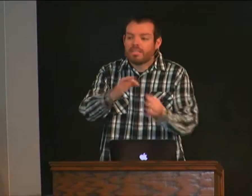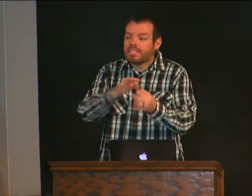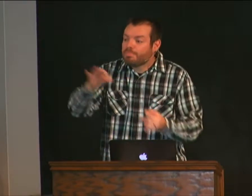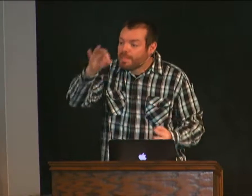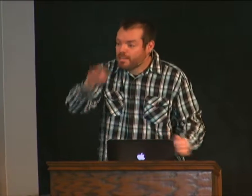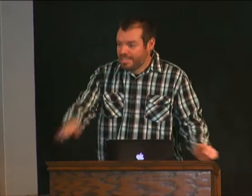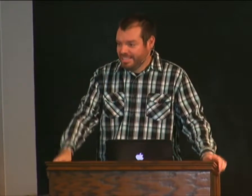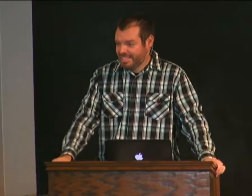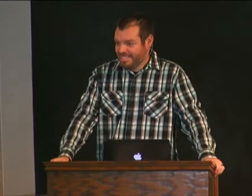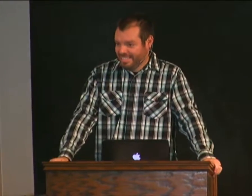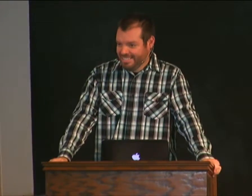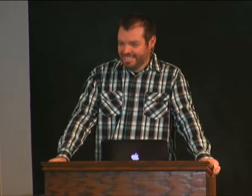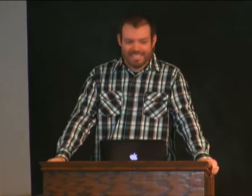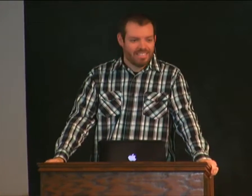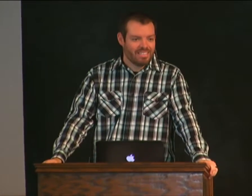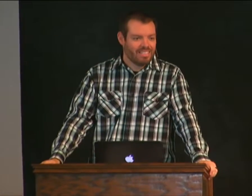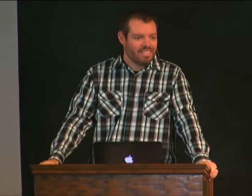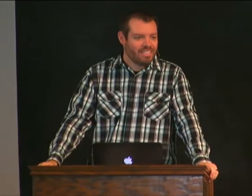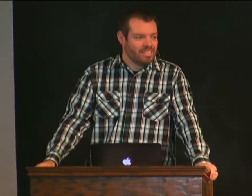The Spirit.